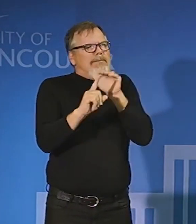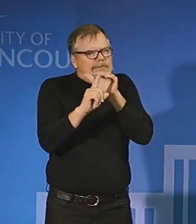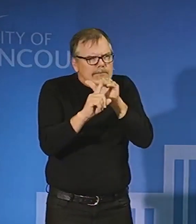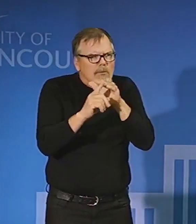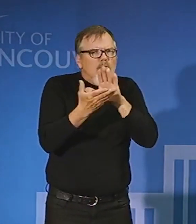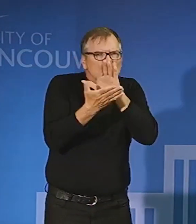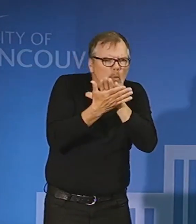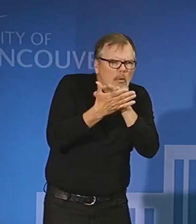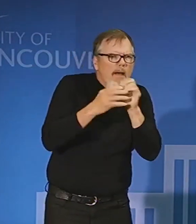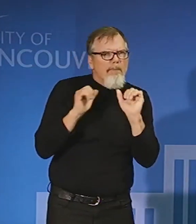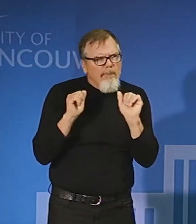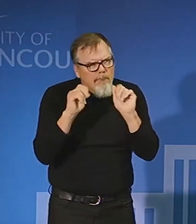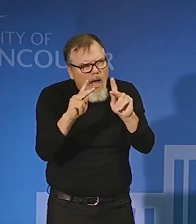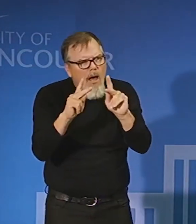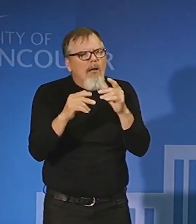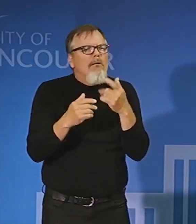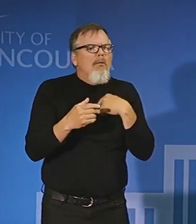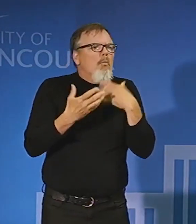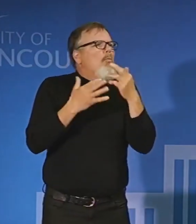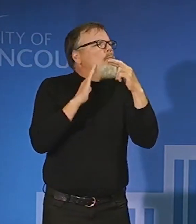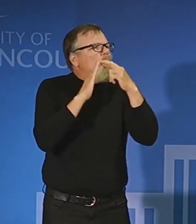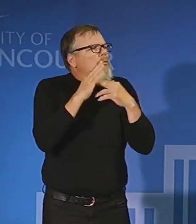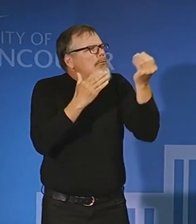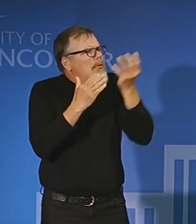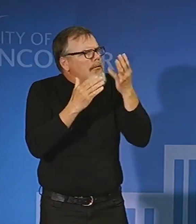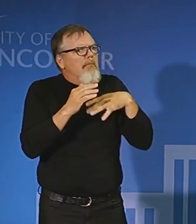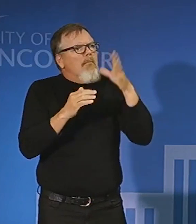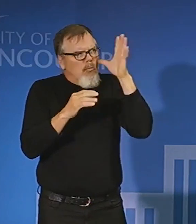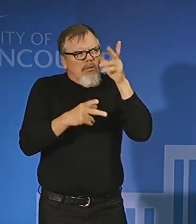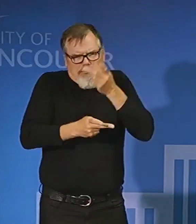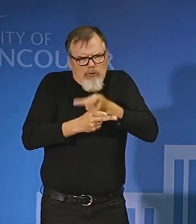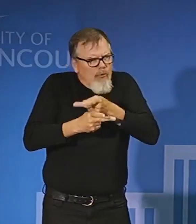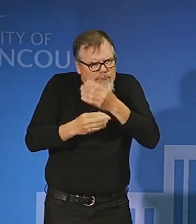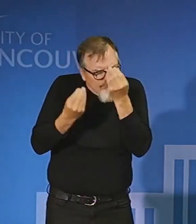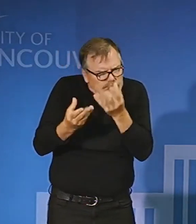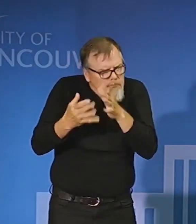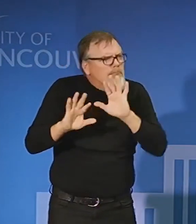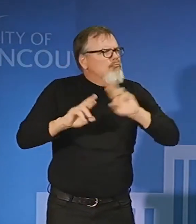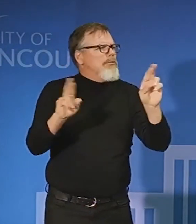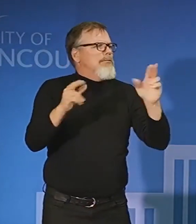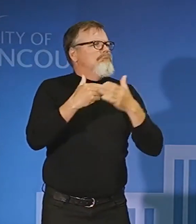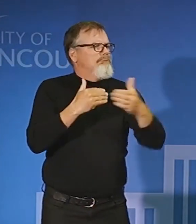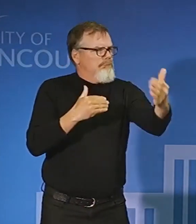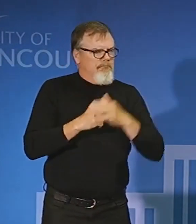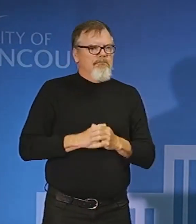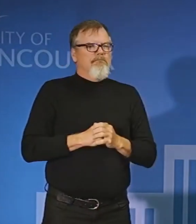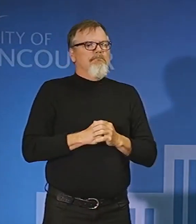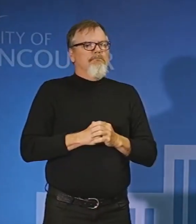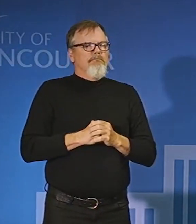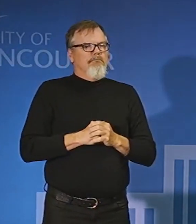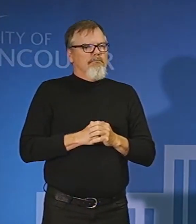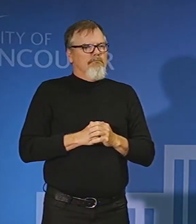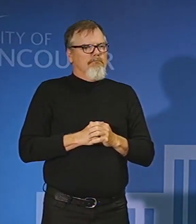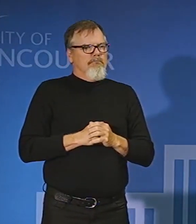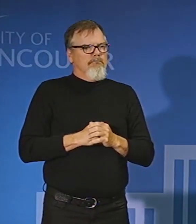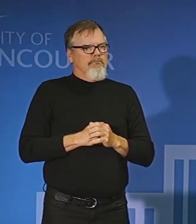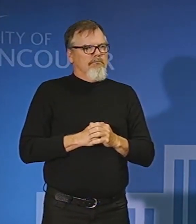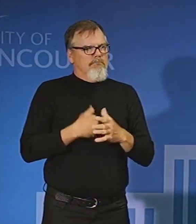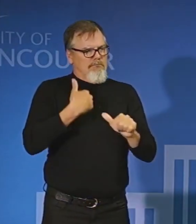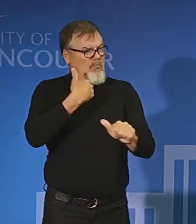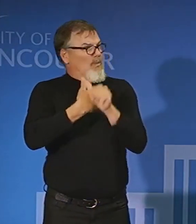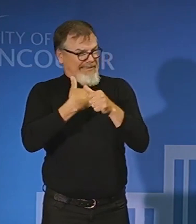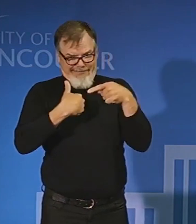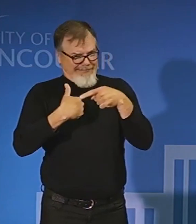for those who may be concerned as we start to reopen, even though the risk is very low right now and we're seeing very few cases, and most of the cases we are identifying